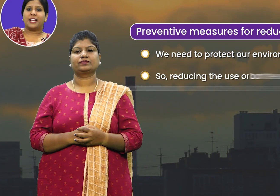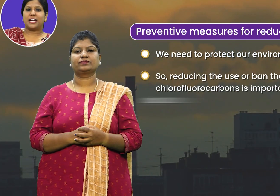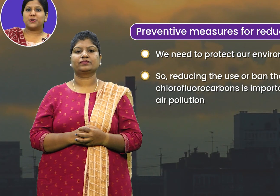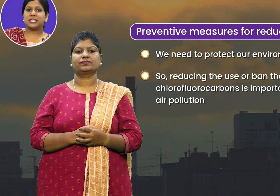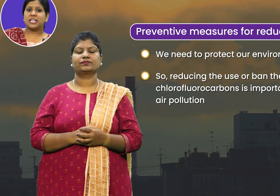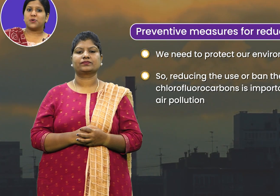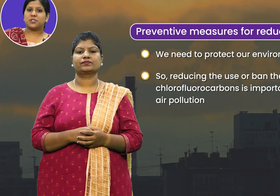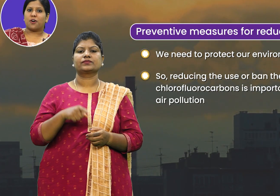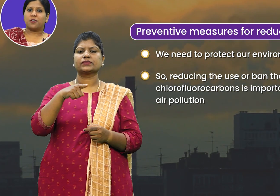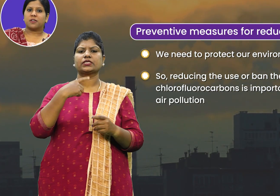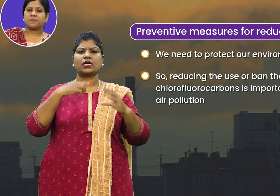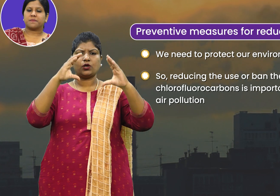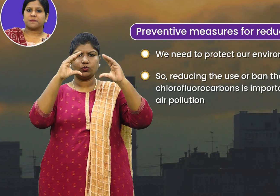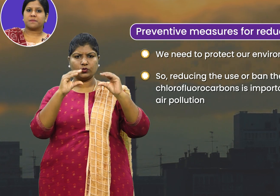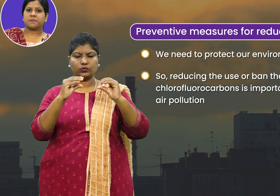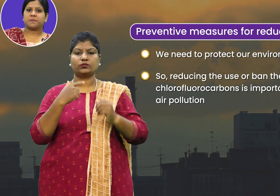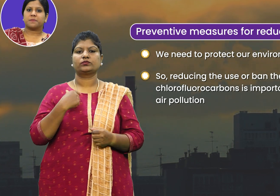So, reducing the use or